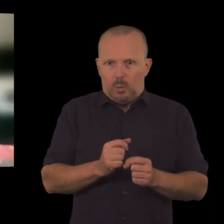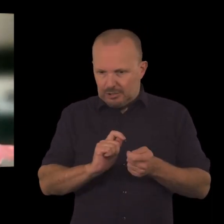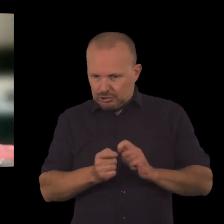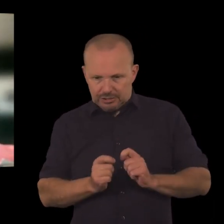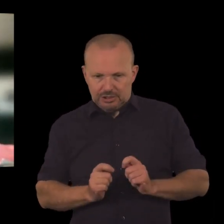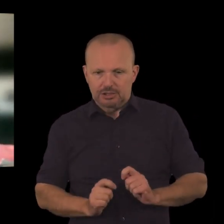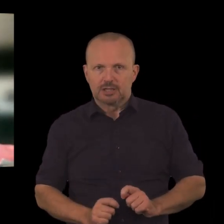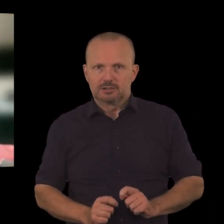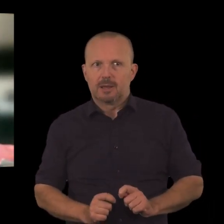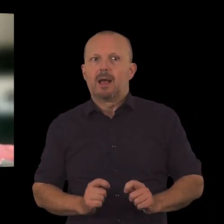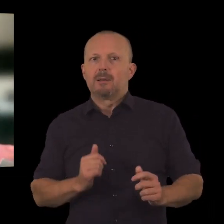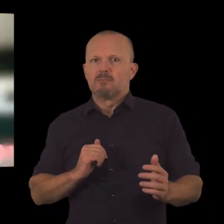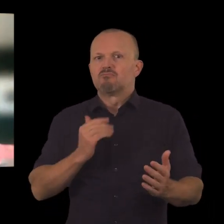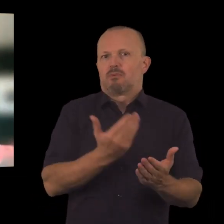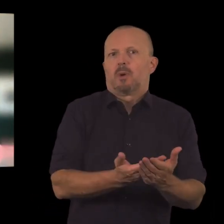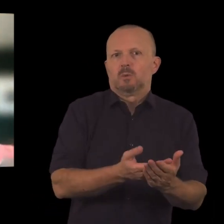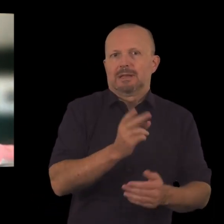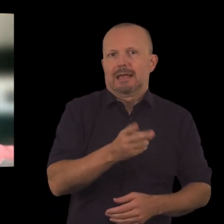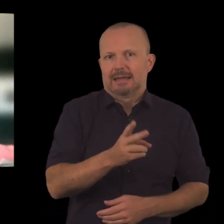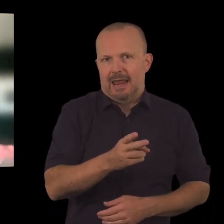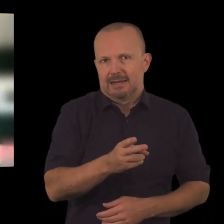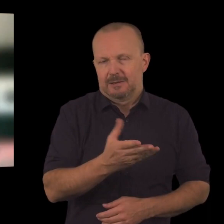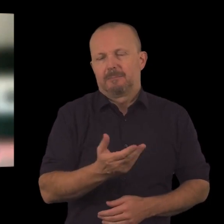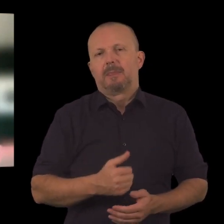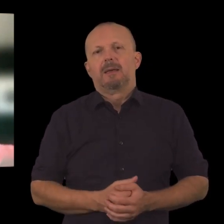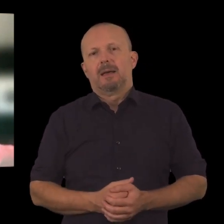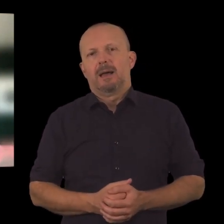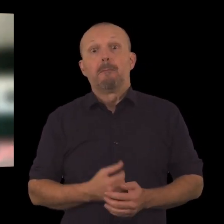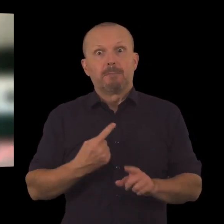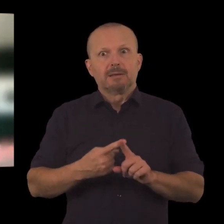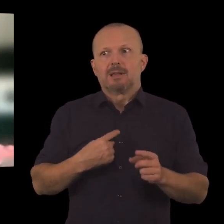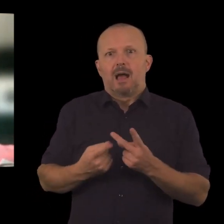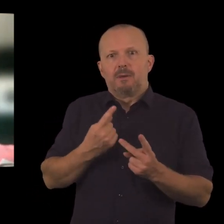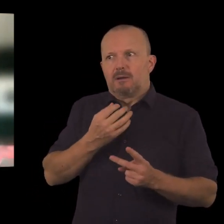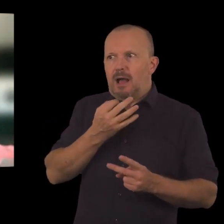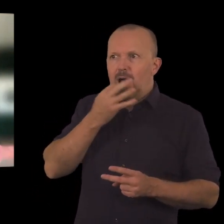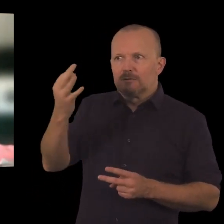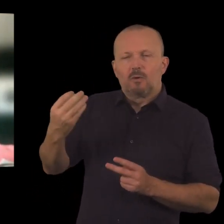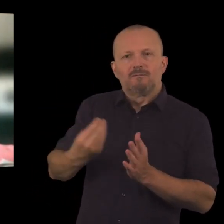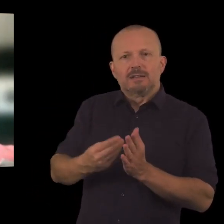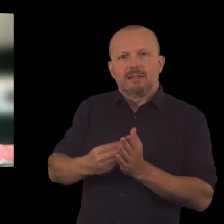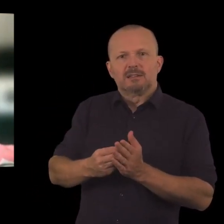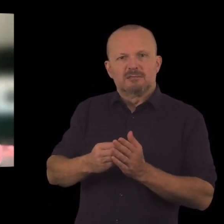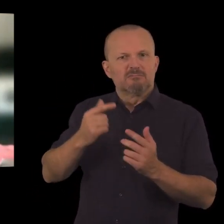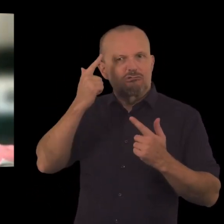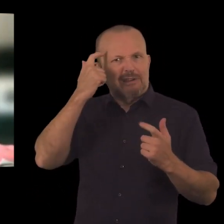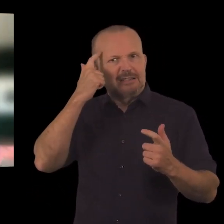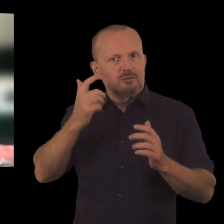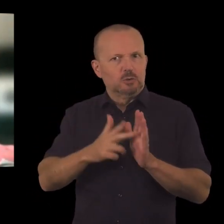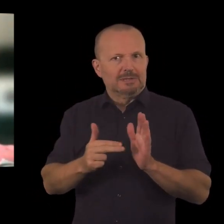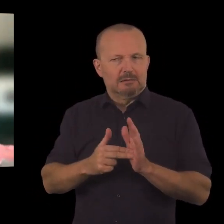cycle. And again, we reworked the proposal we had for 2020, sent it off to